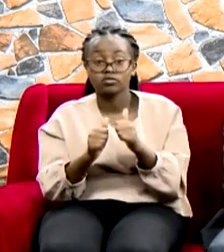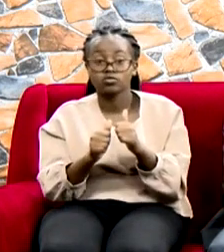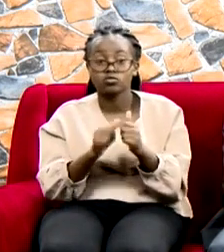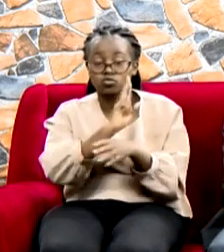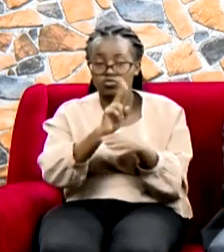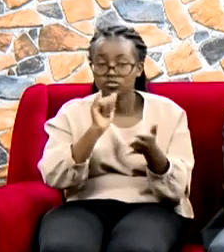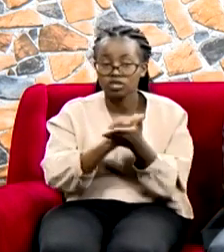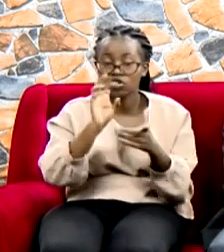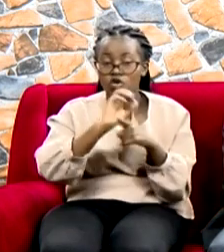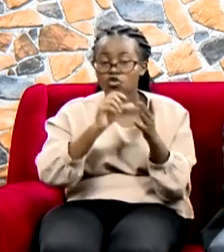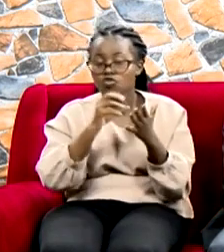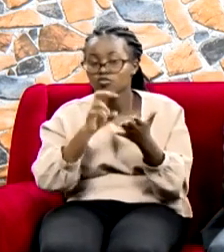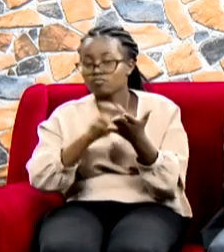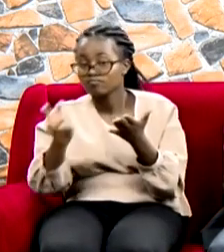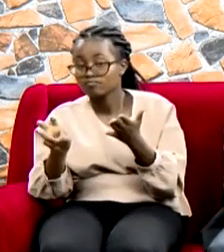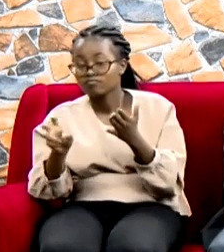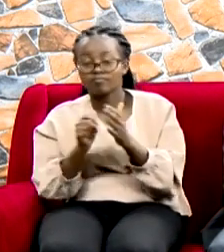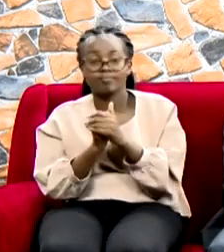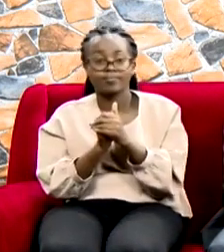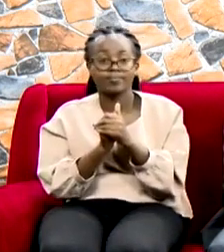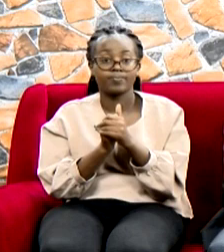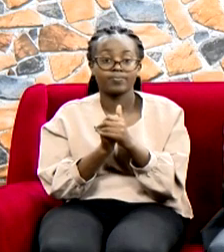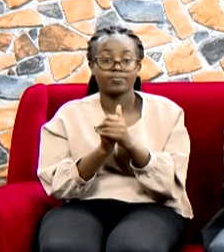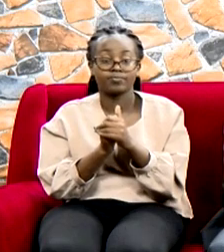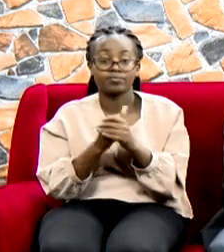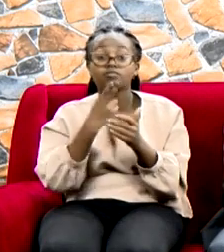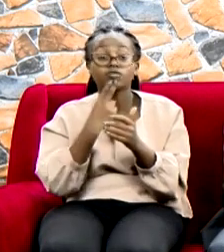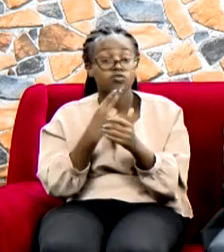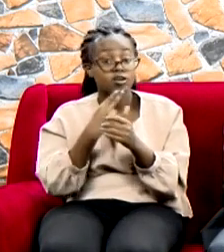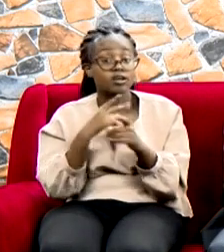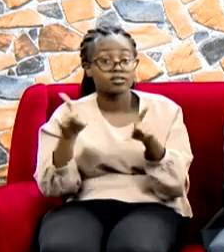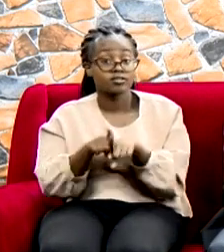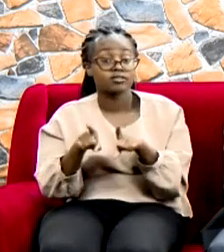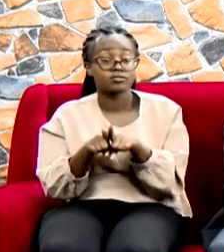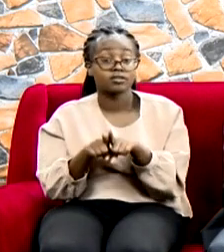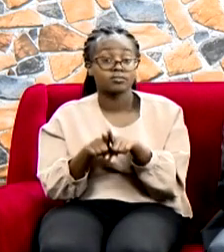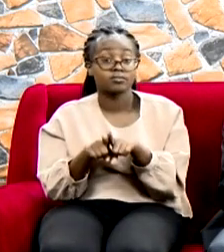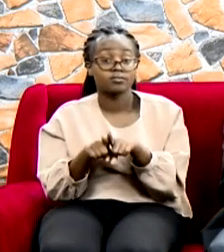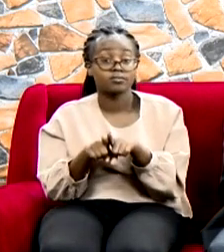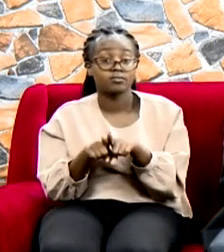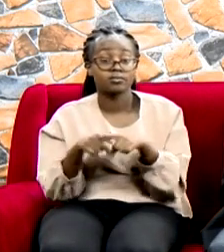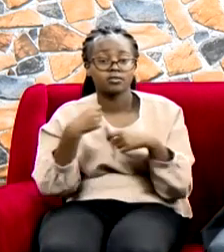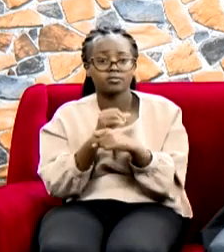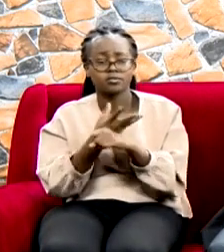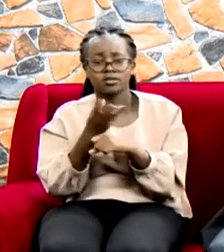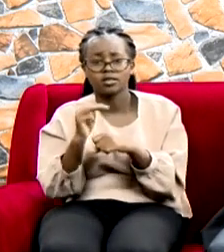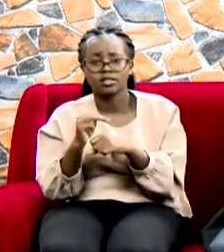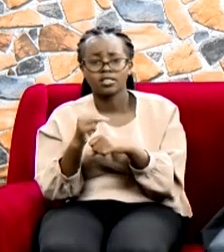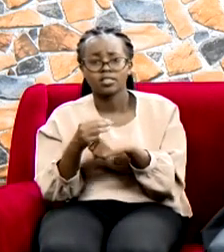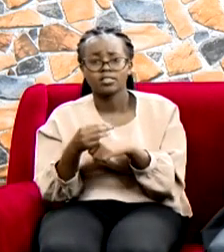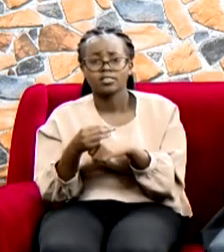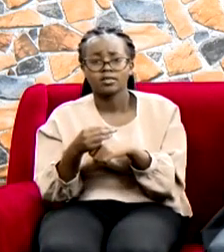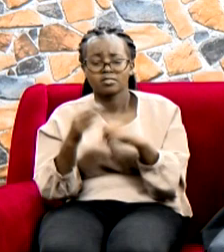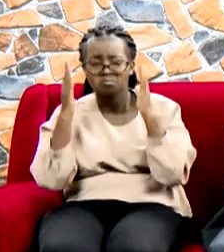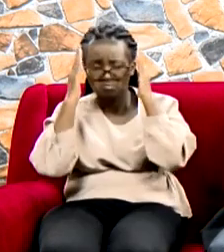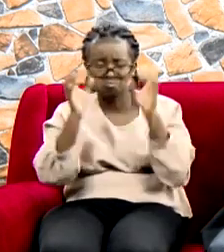that from your child's diet. And then sugars also precipitate hyperactivity. It makes them quite